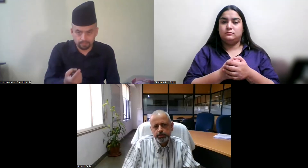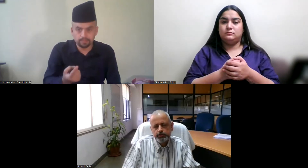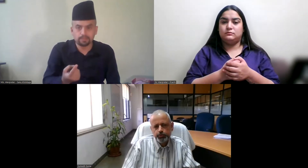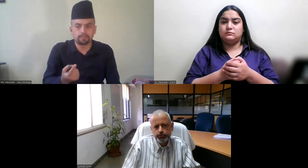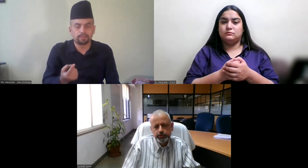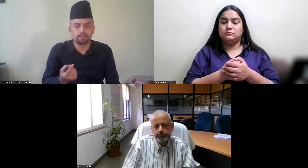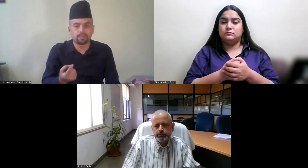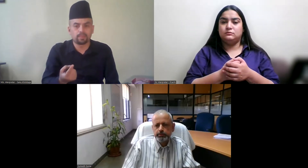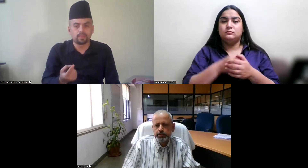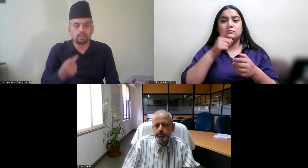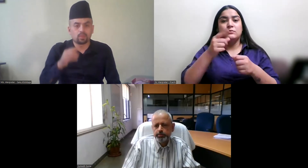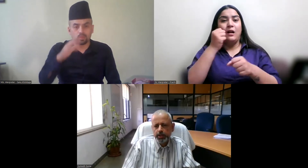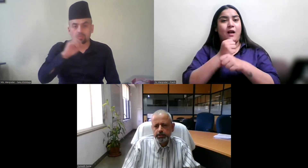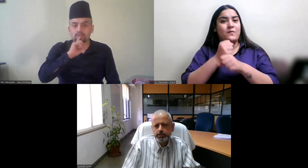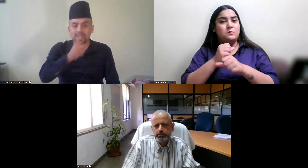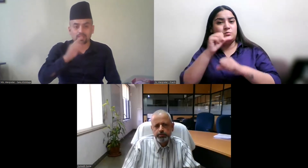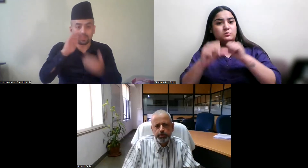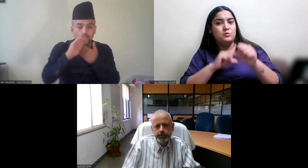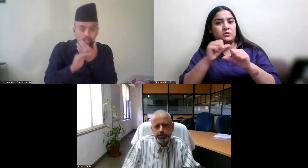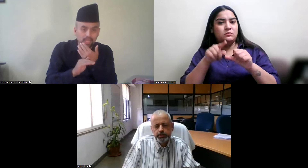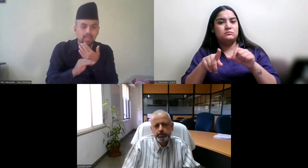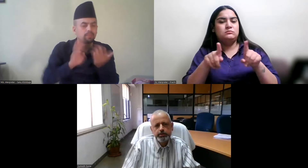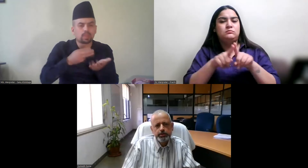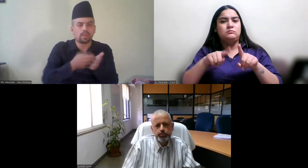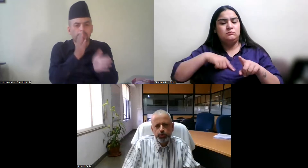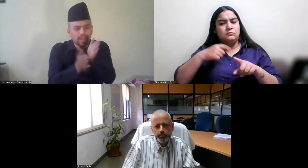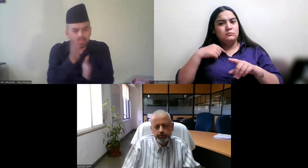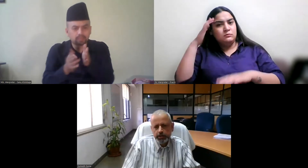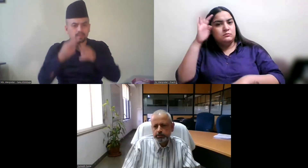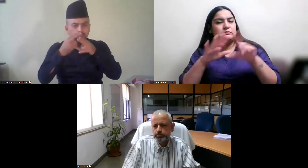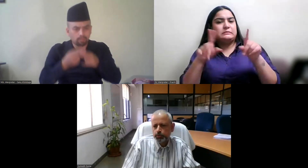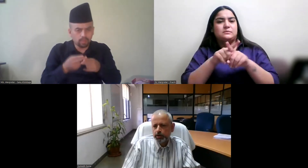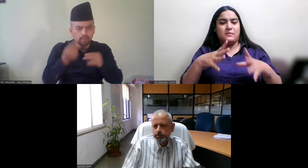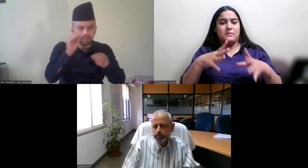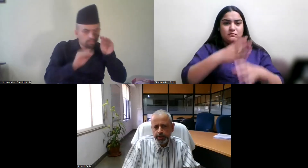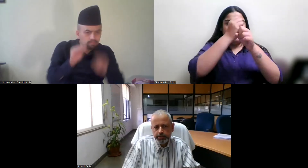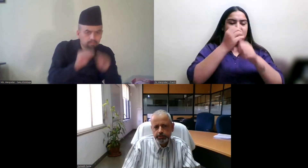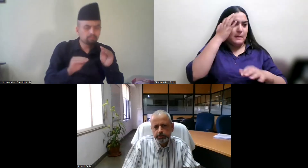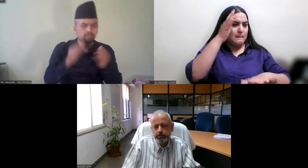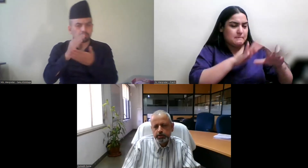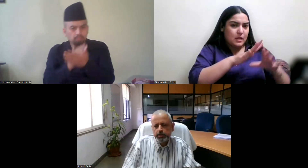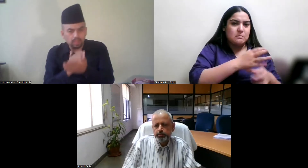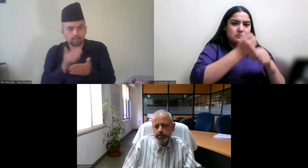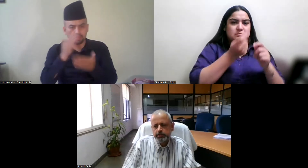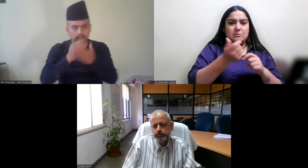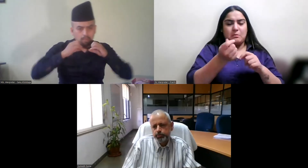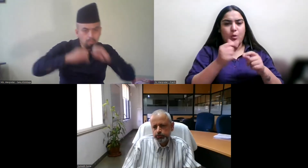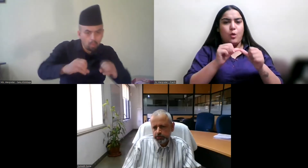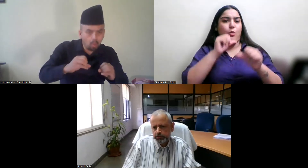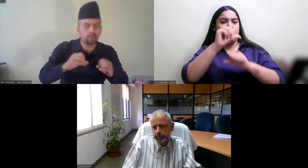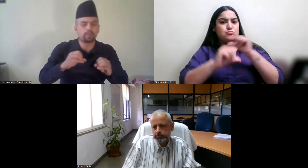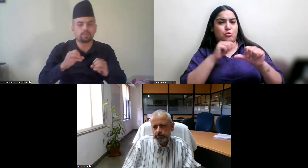the governance process, let it be planning, budgeting, program design, program implementation, making